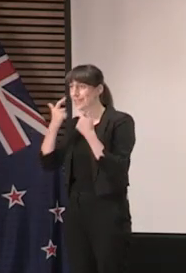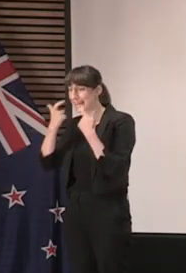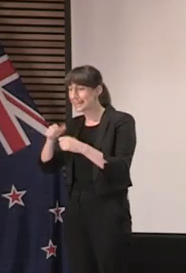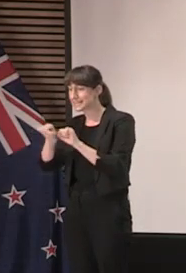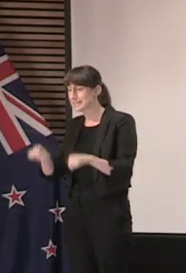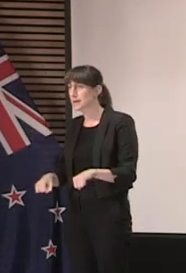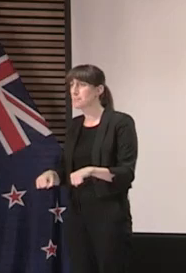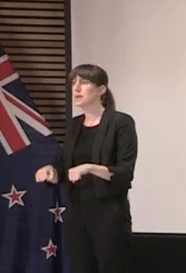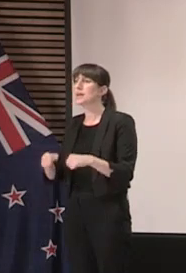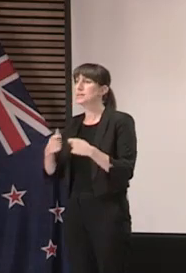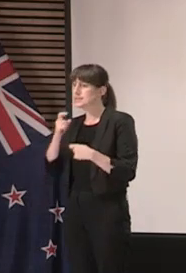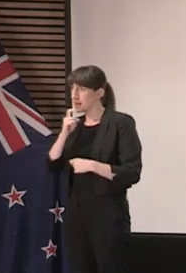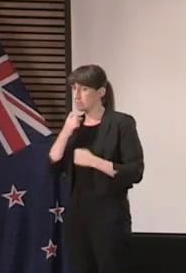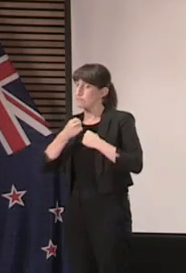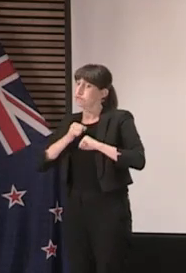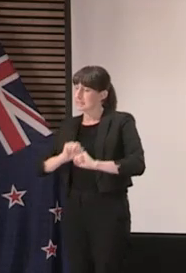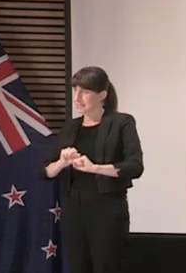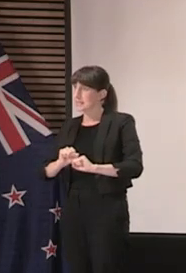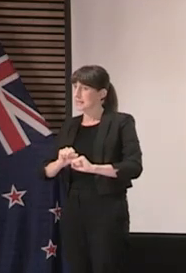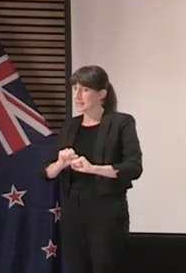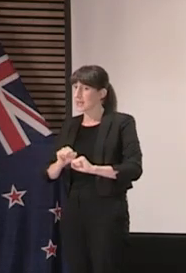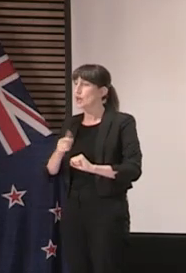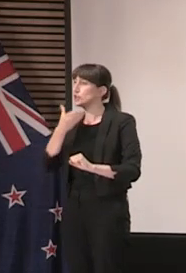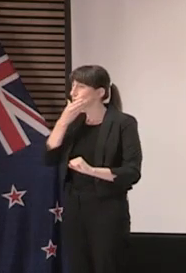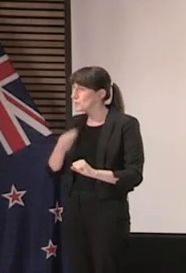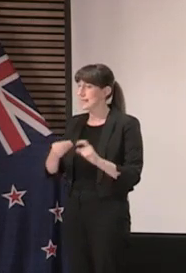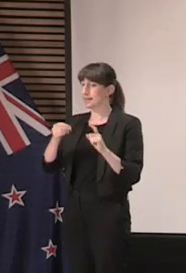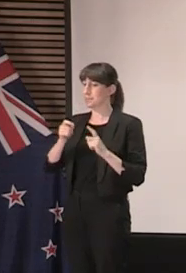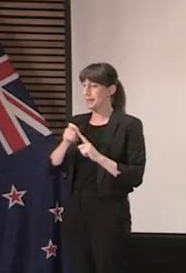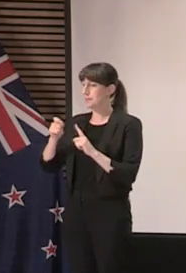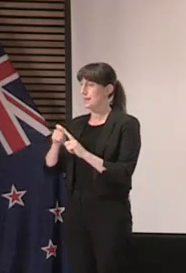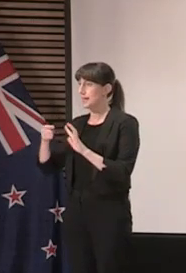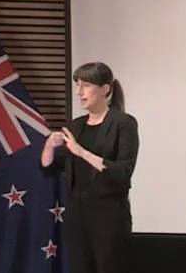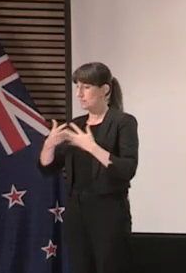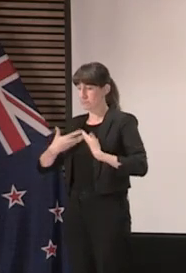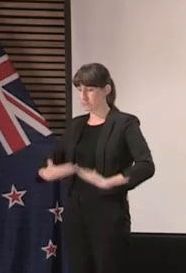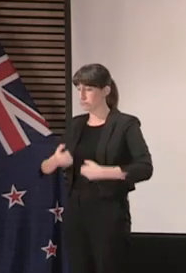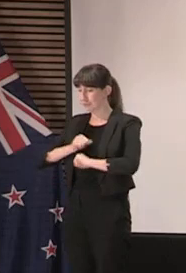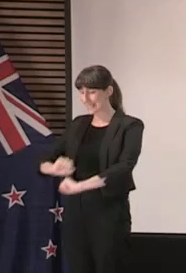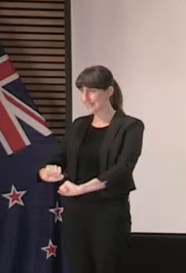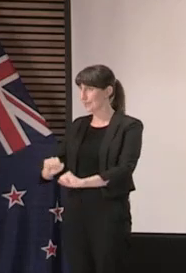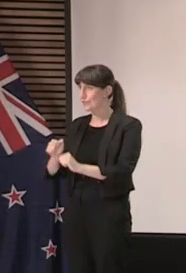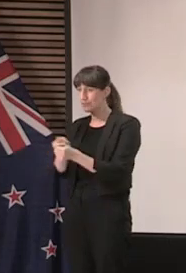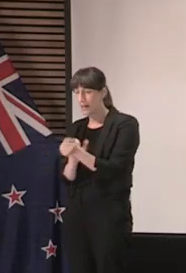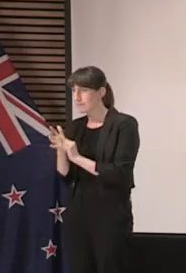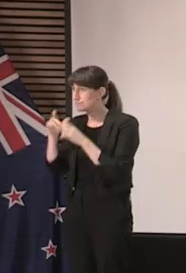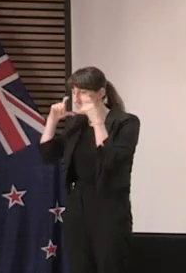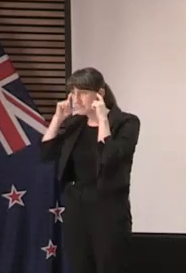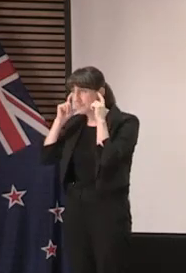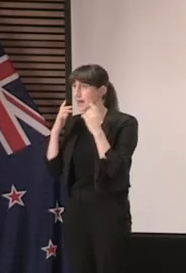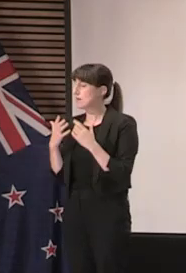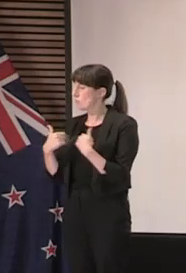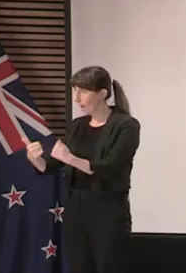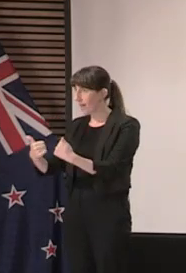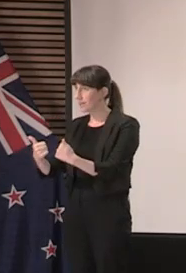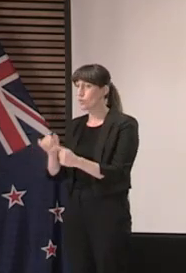protected. That includes access to and appropriate use of PPE and very good infection prevention control, and I want to commend the efforts of